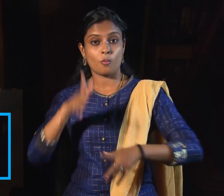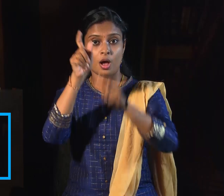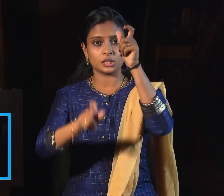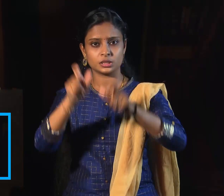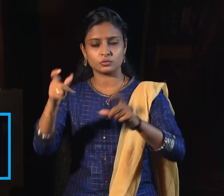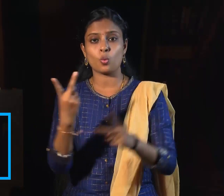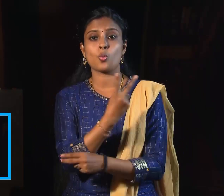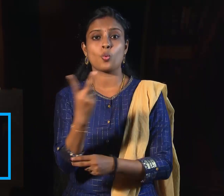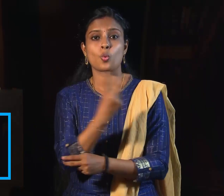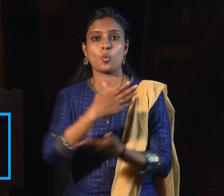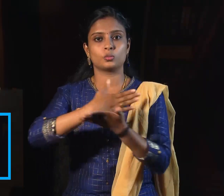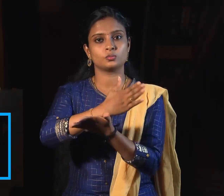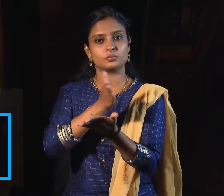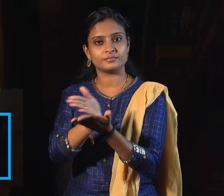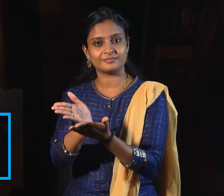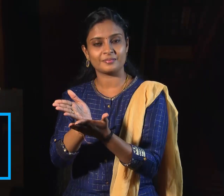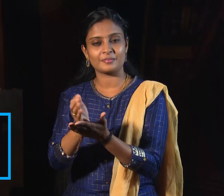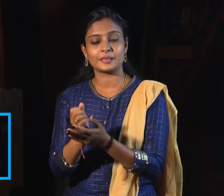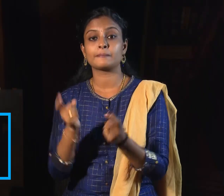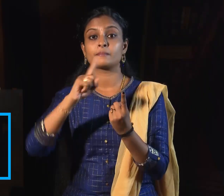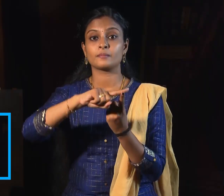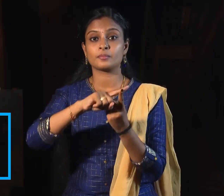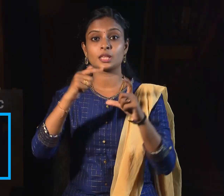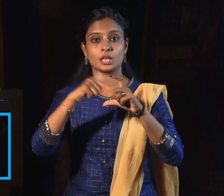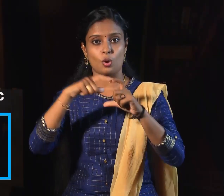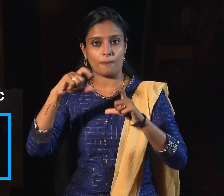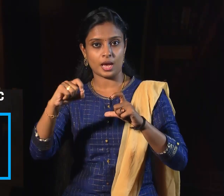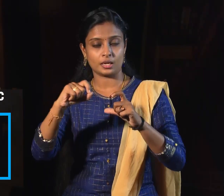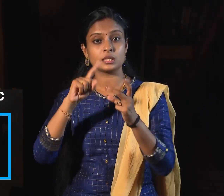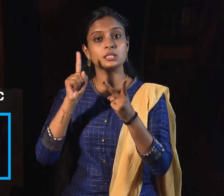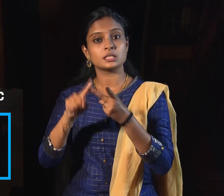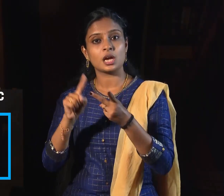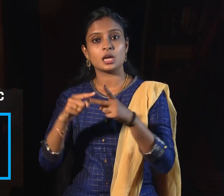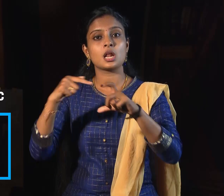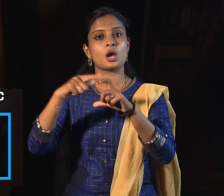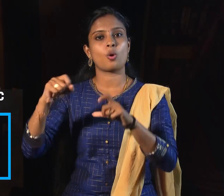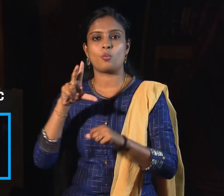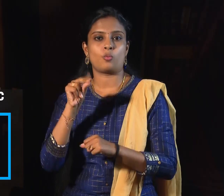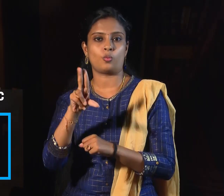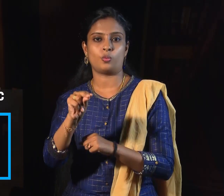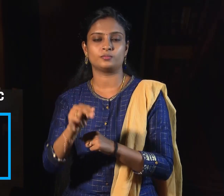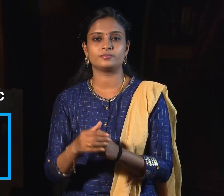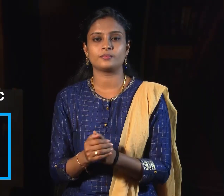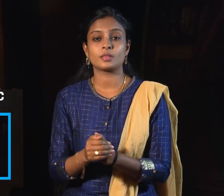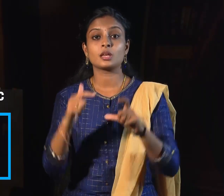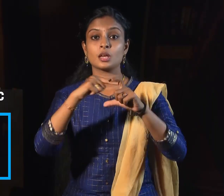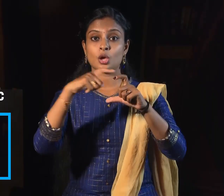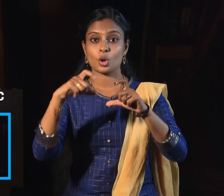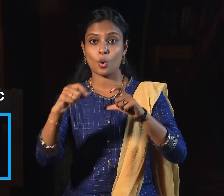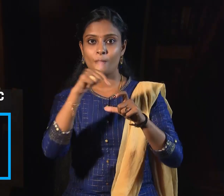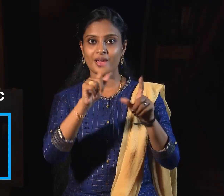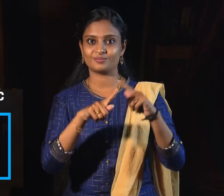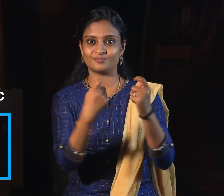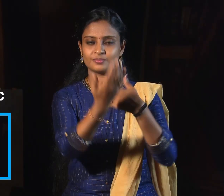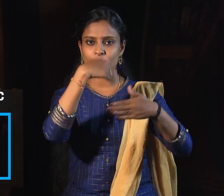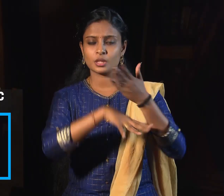be classified into two categories: economic and non-economic. Economic activities deal